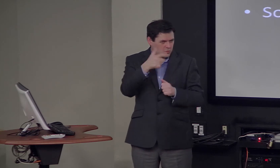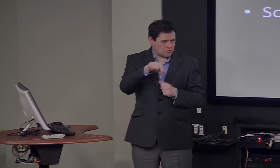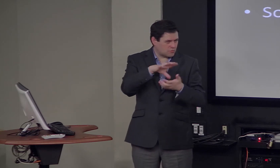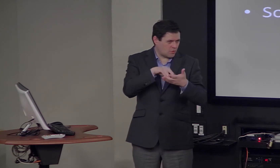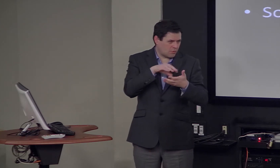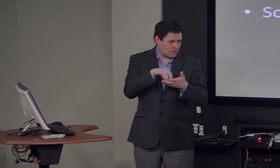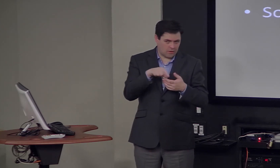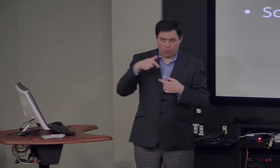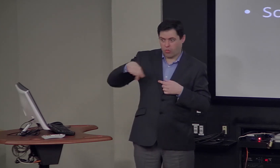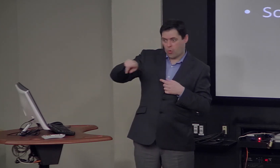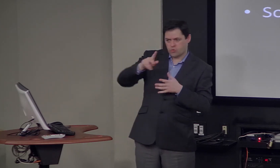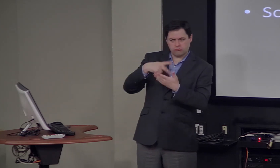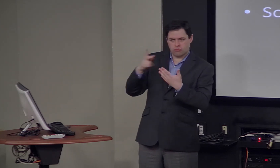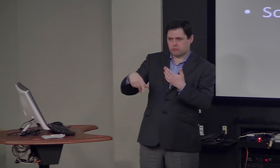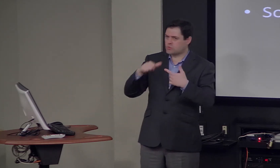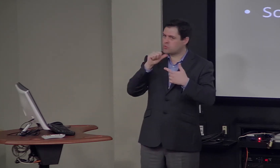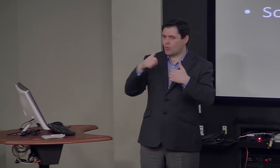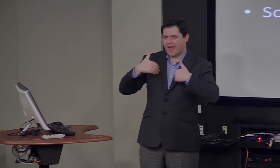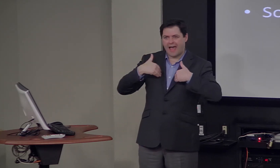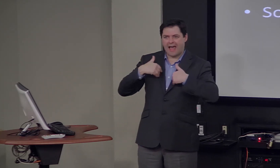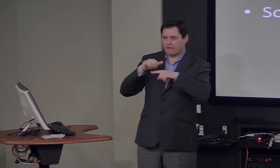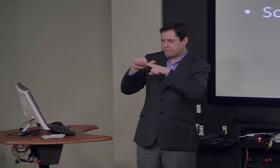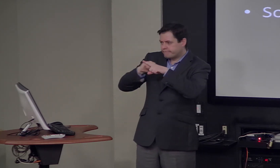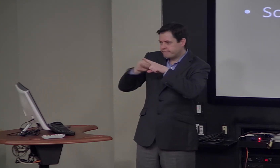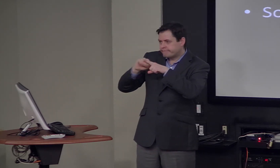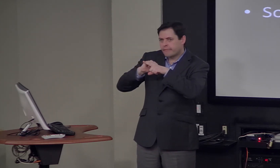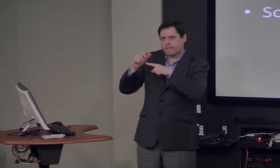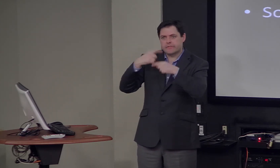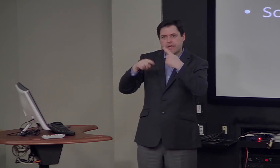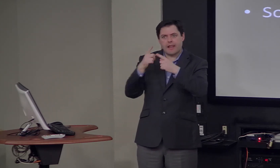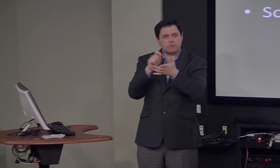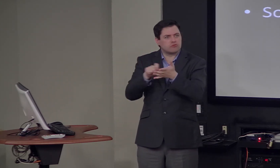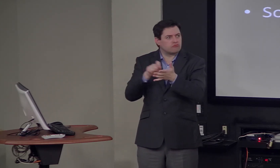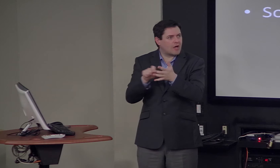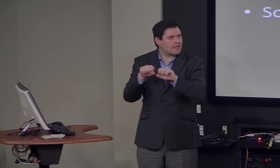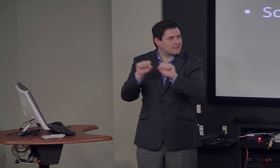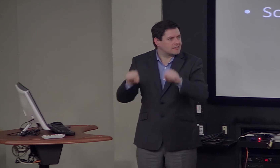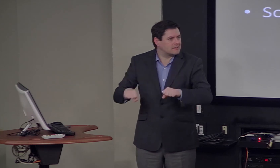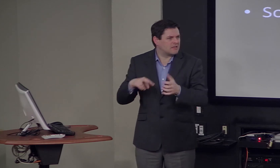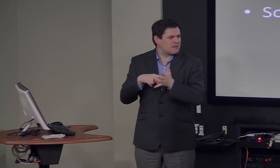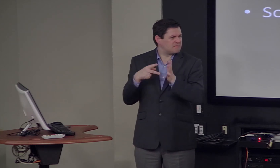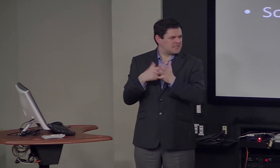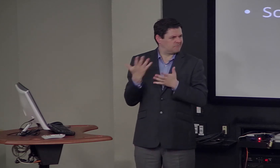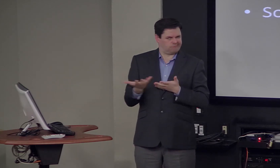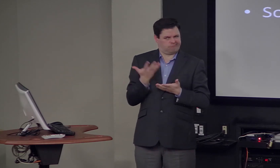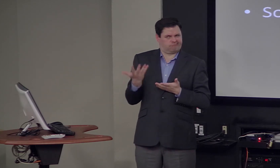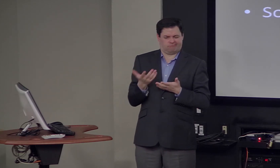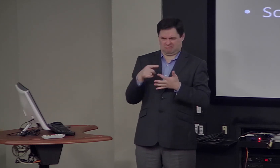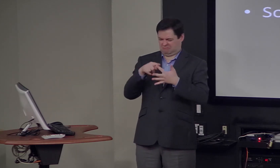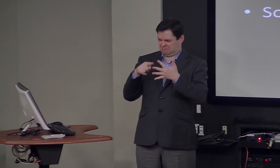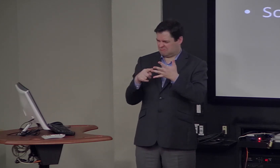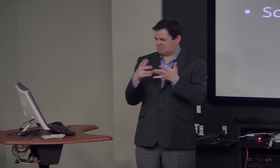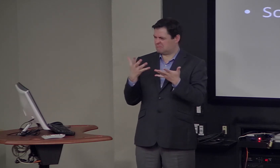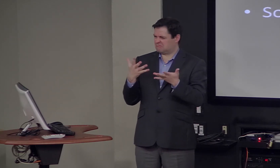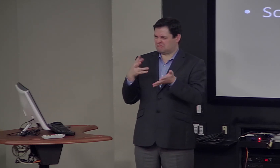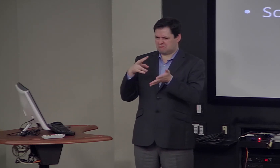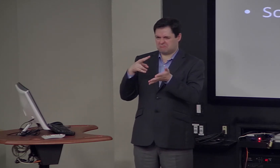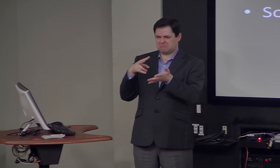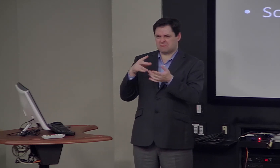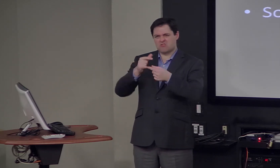course, because there is no written system of the language. Those programs didn't have any training of sign language writing systems, and so people weren't